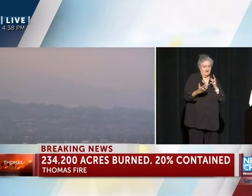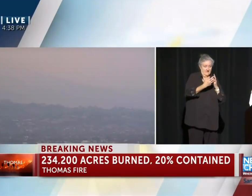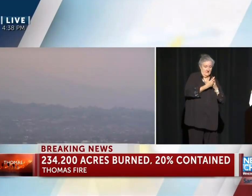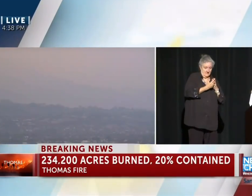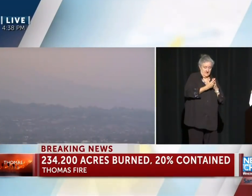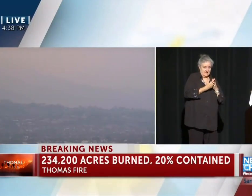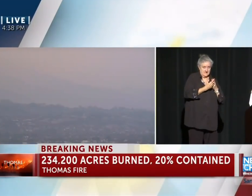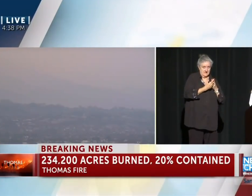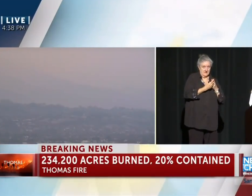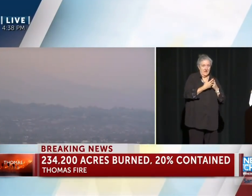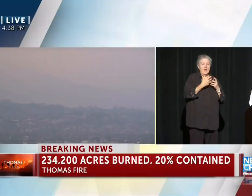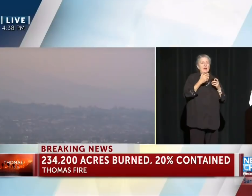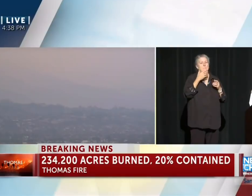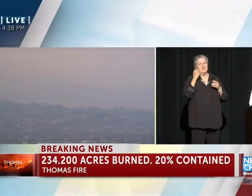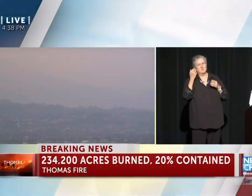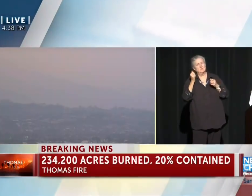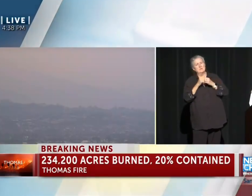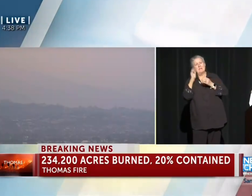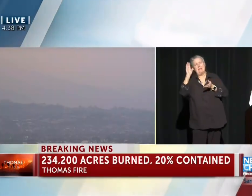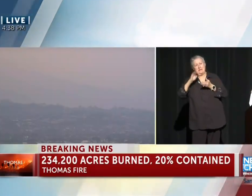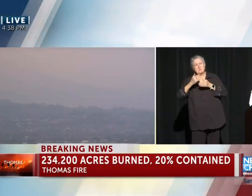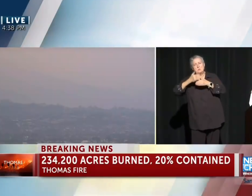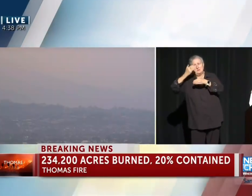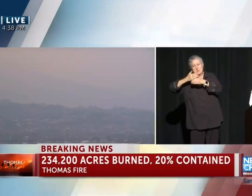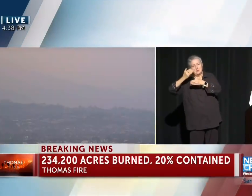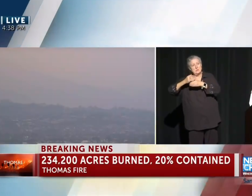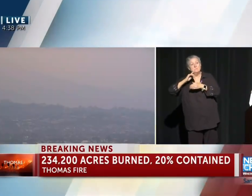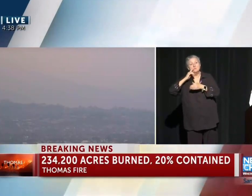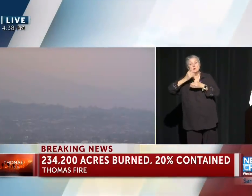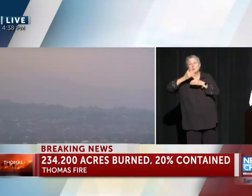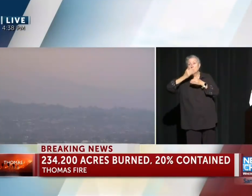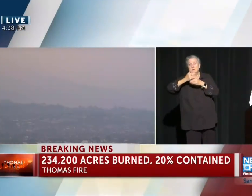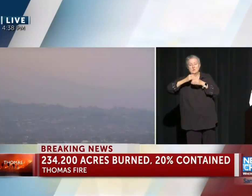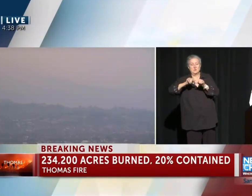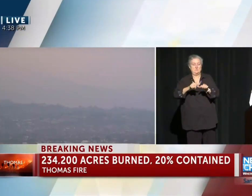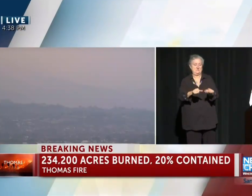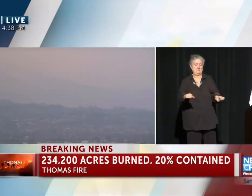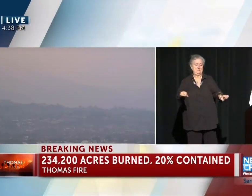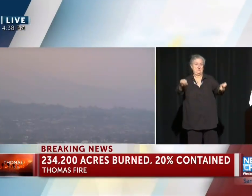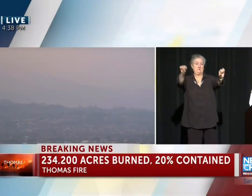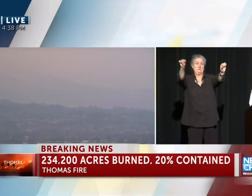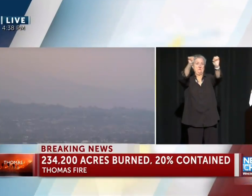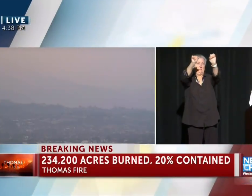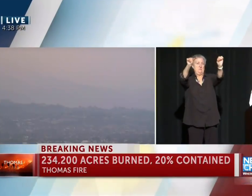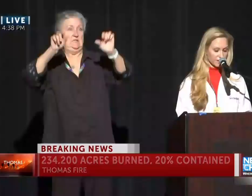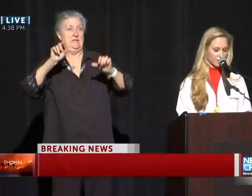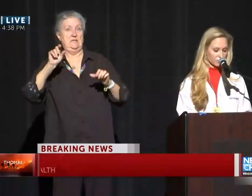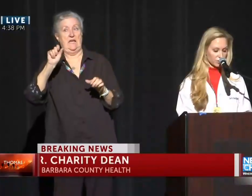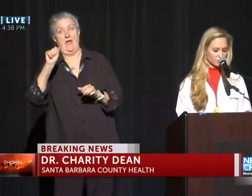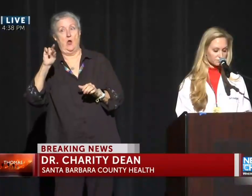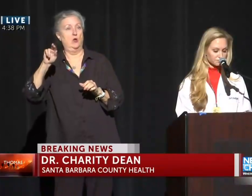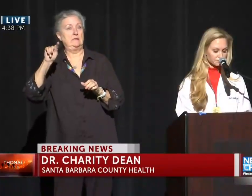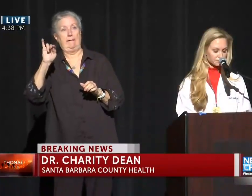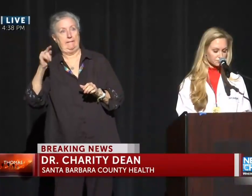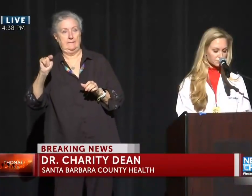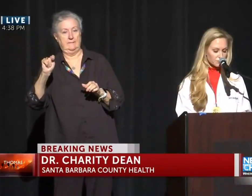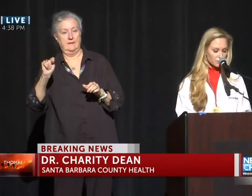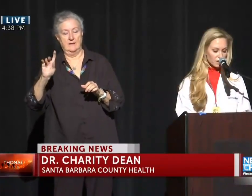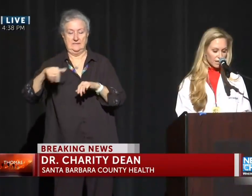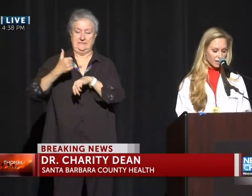ideally a room with less windows. Make sure those windows are airtight and place the HEPA filter in that